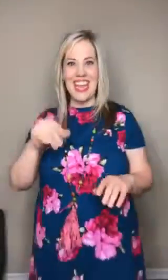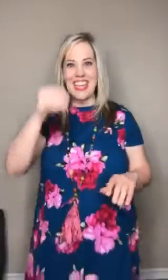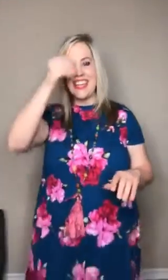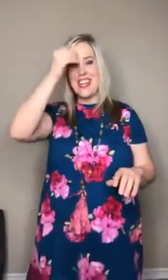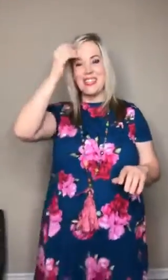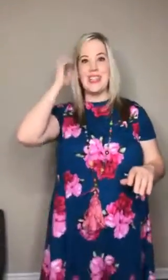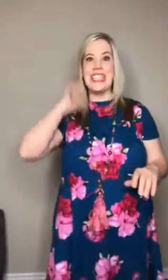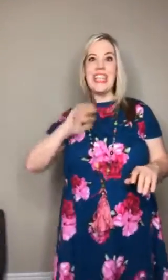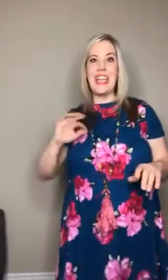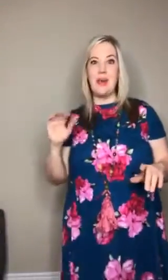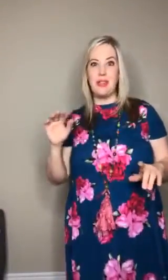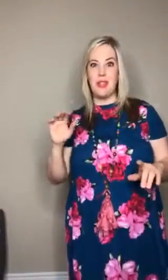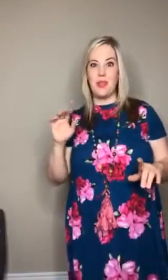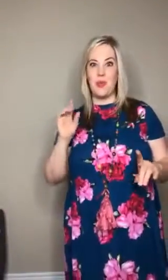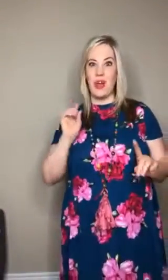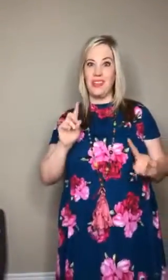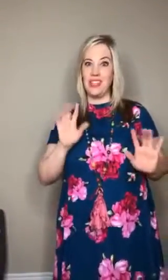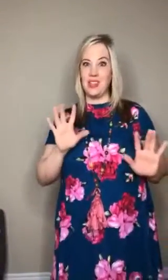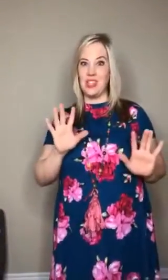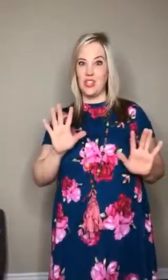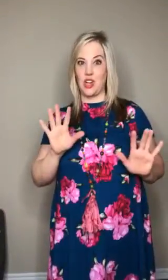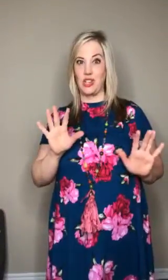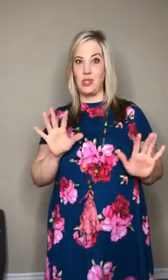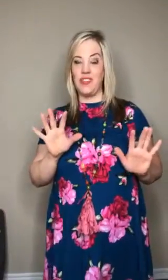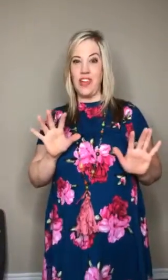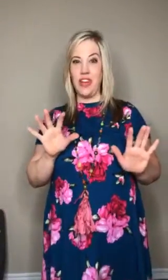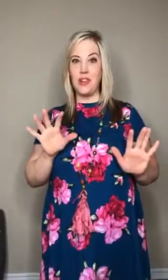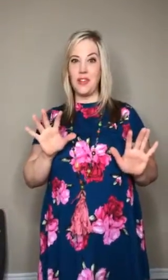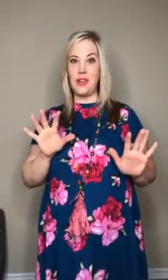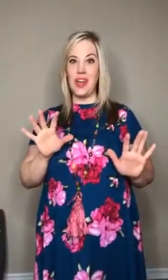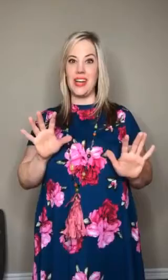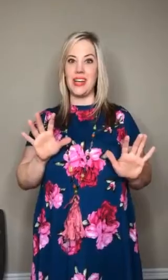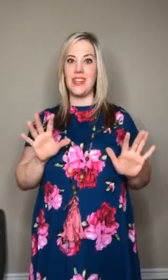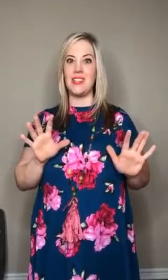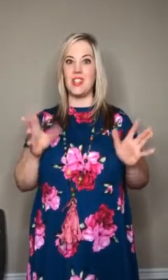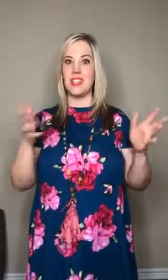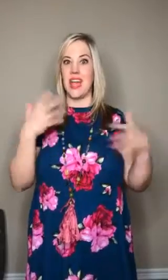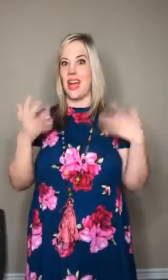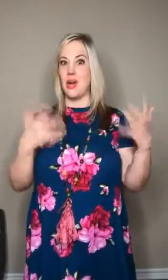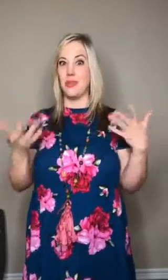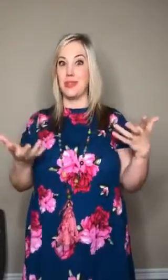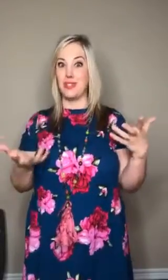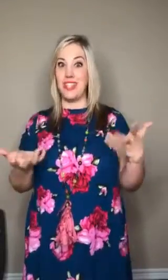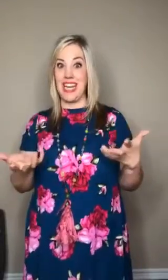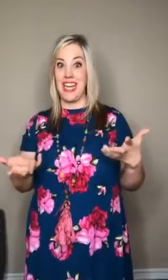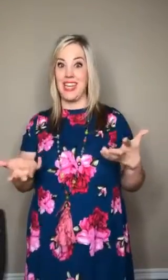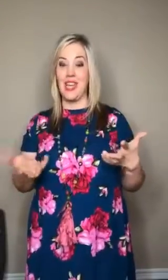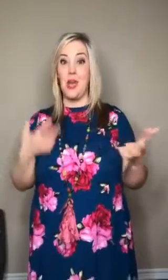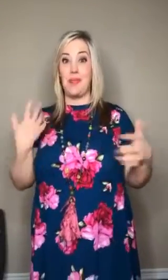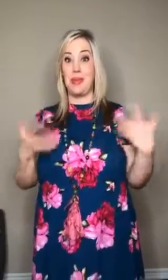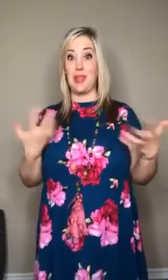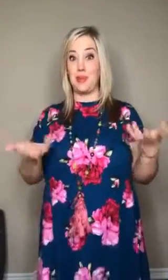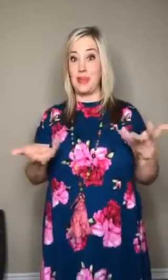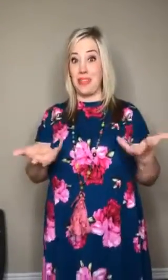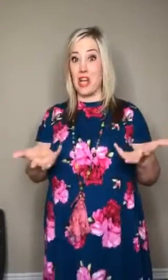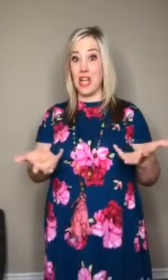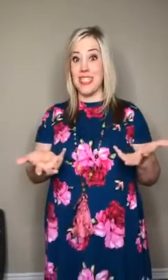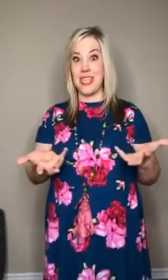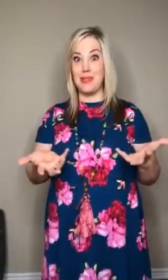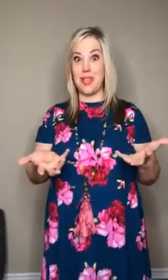Hey. So I decided I would do one little instructional video for you guys just to kind of help you understand maybe a little bit about the concept here